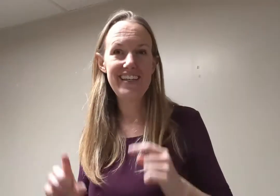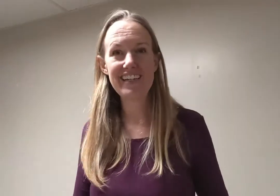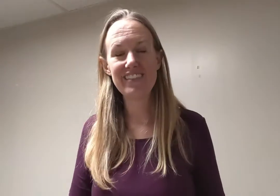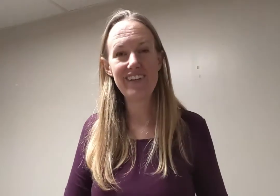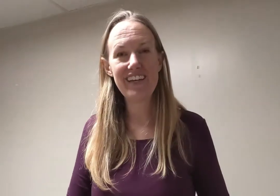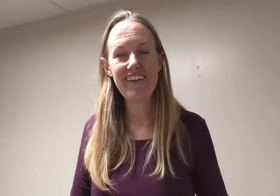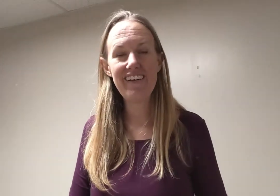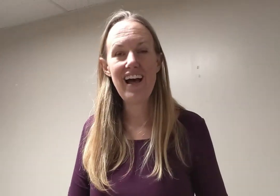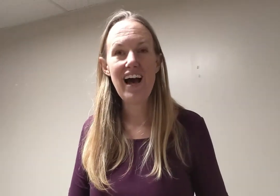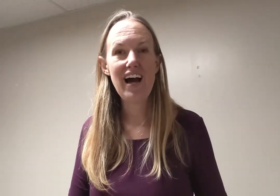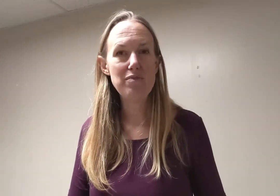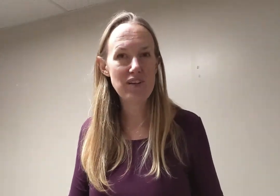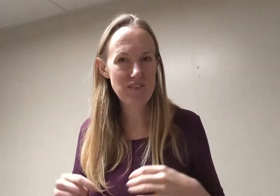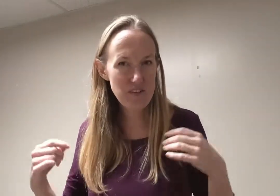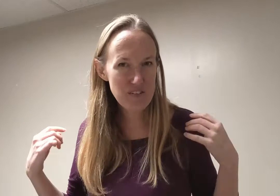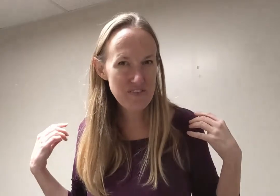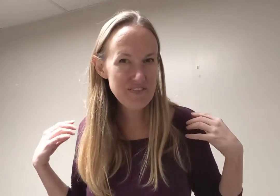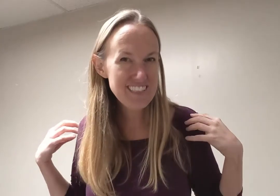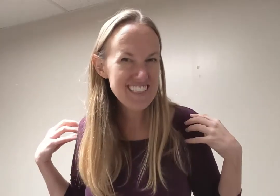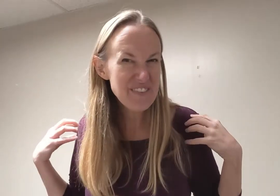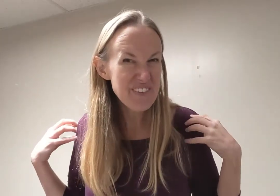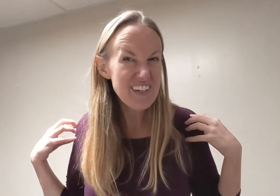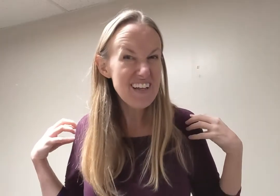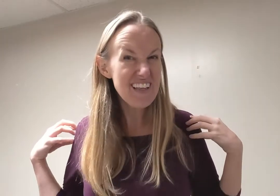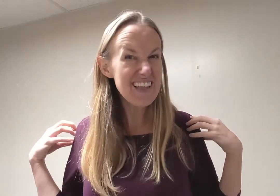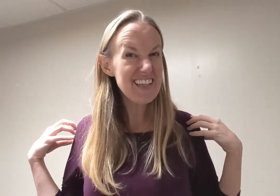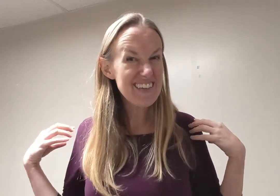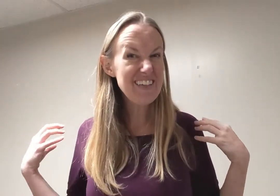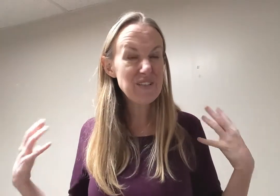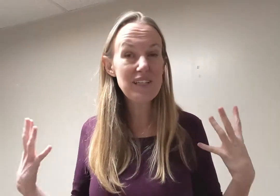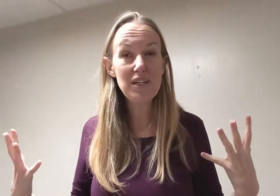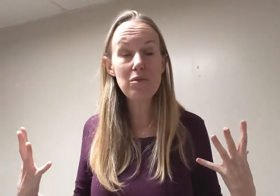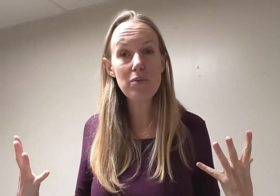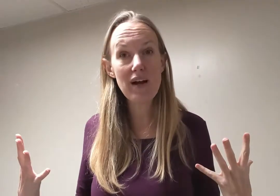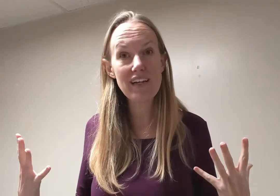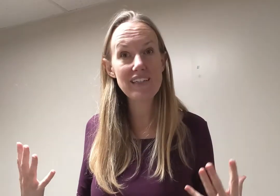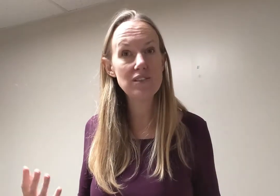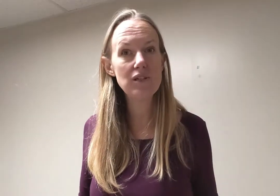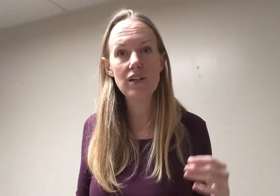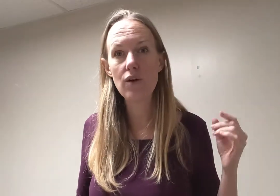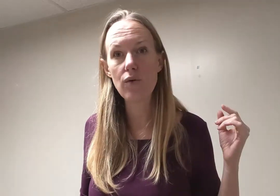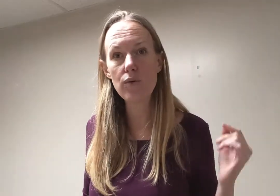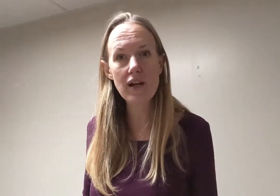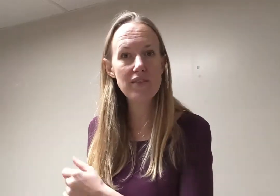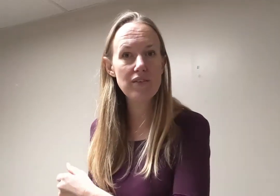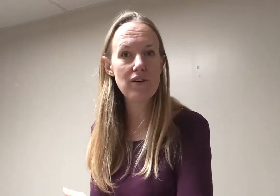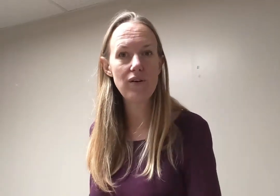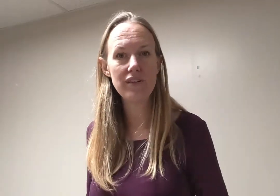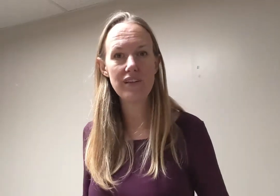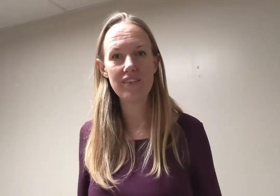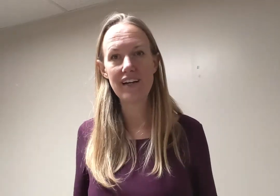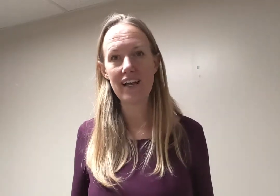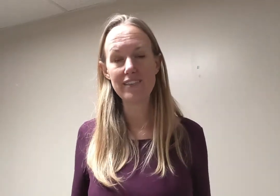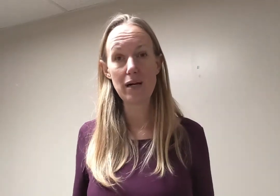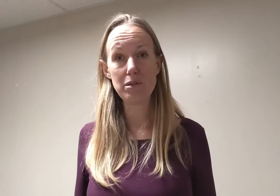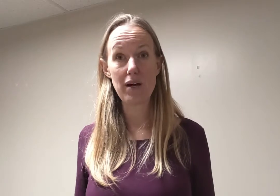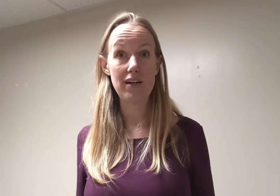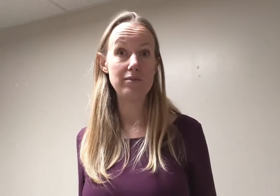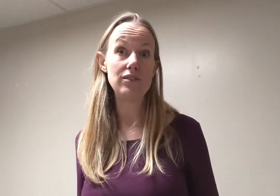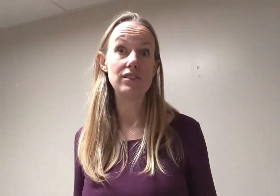next video. But if you could still feel or use a little more practice, we're going to run through the whole thing right now, top to bottom. So